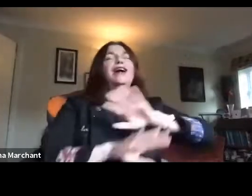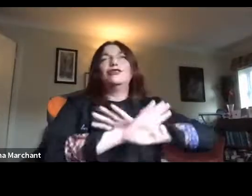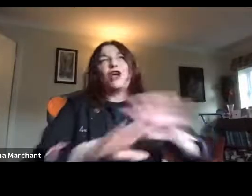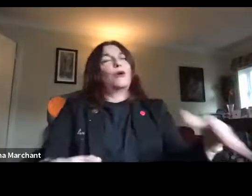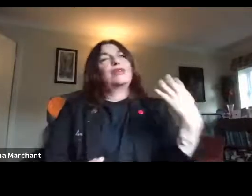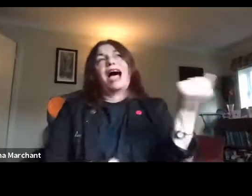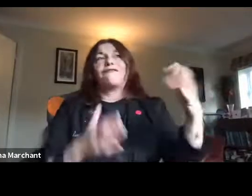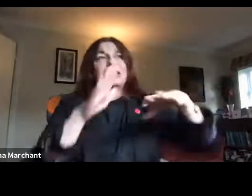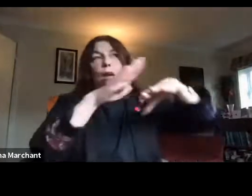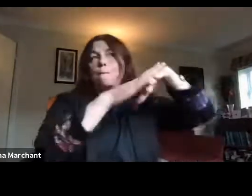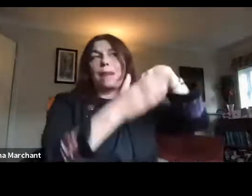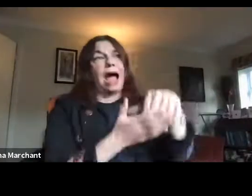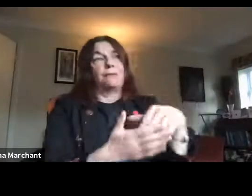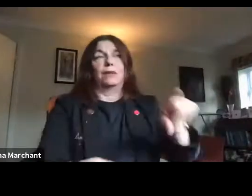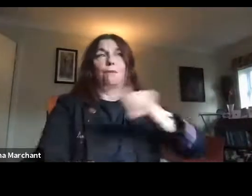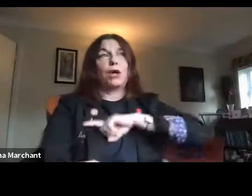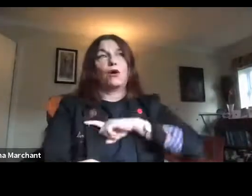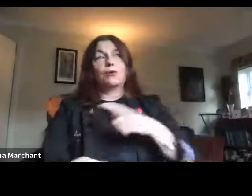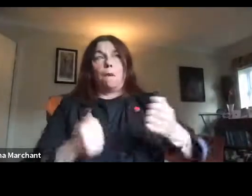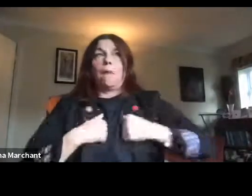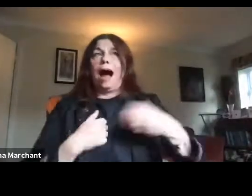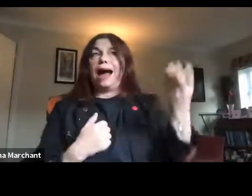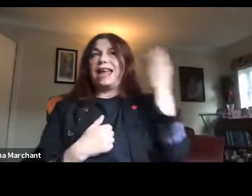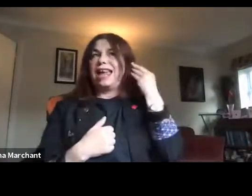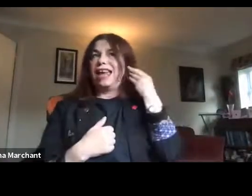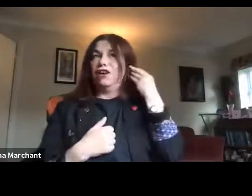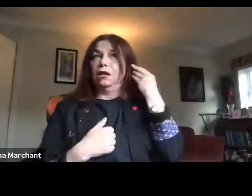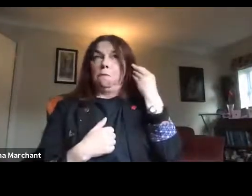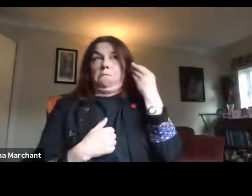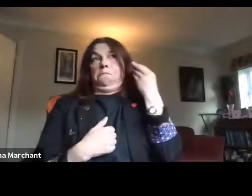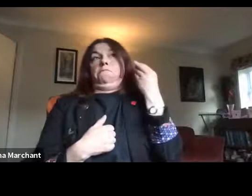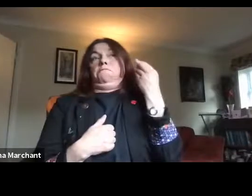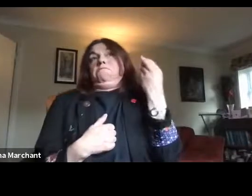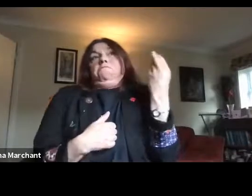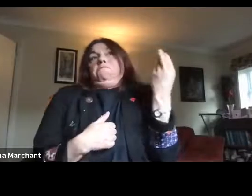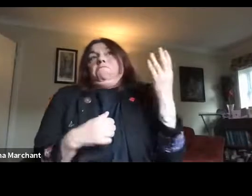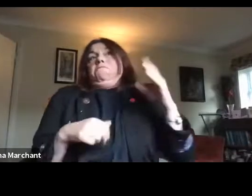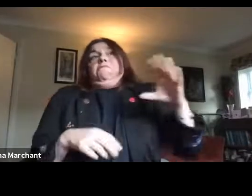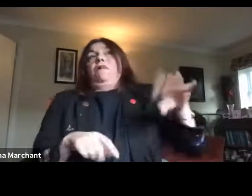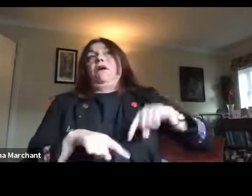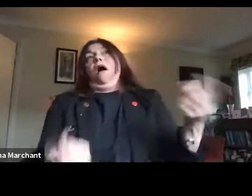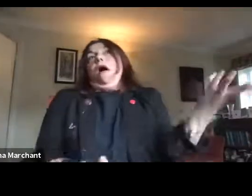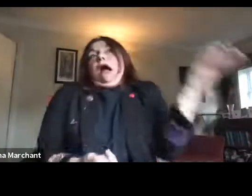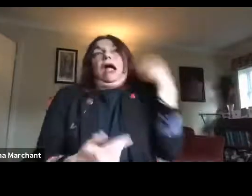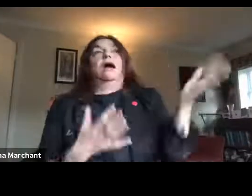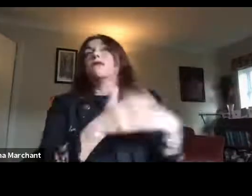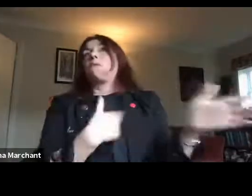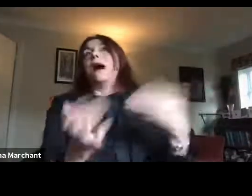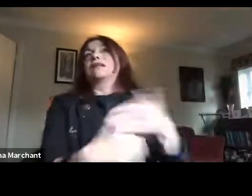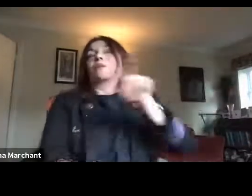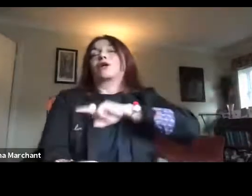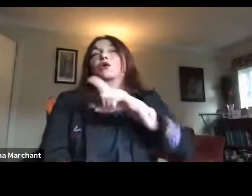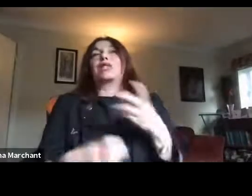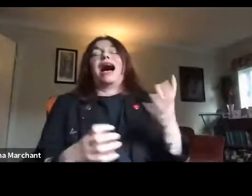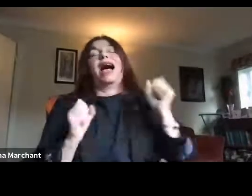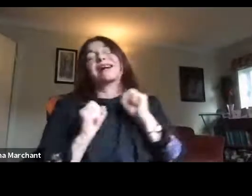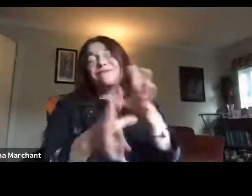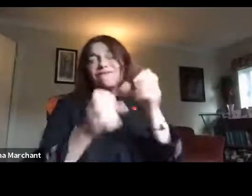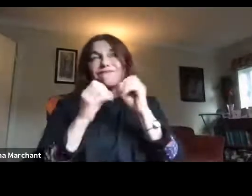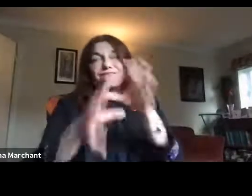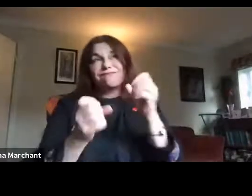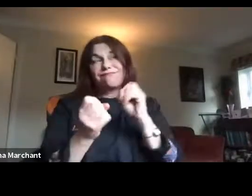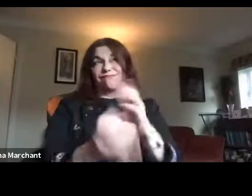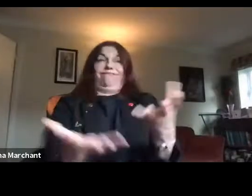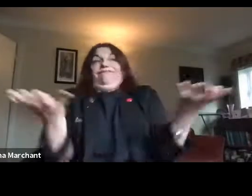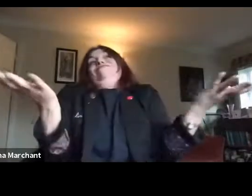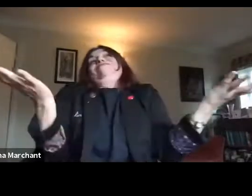That they don't have an impairment. And I feel that I don't have an impairment because the fact that I can't hear doesn't matter